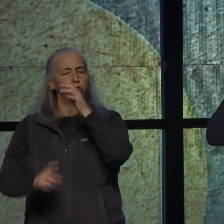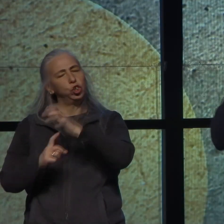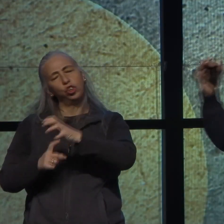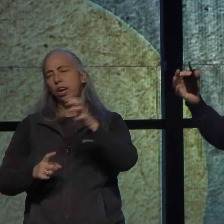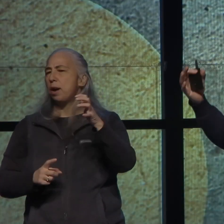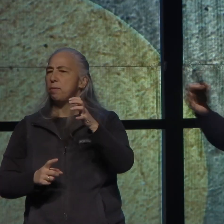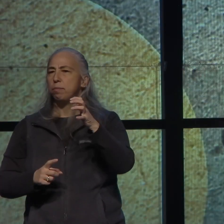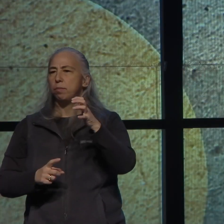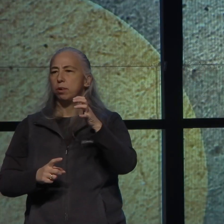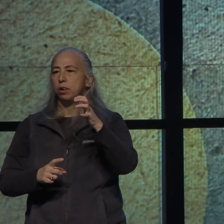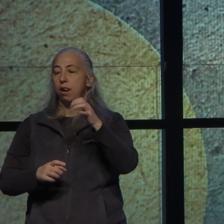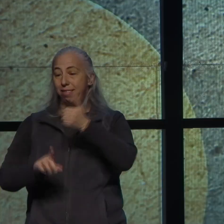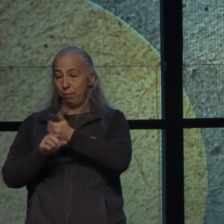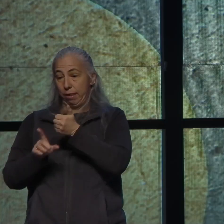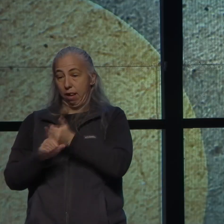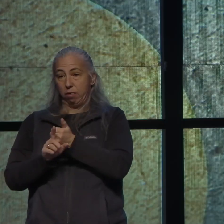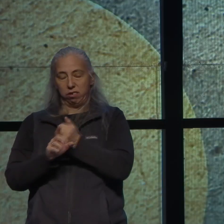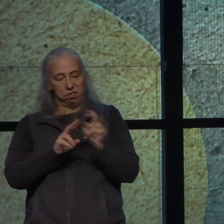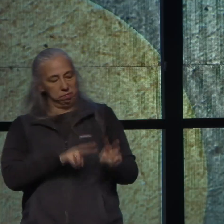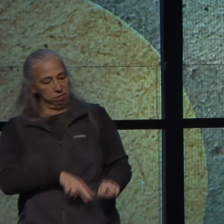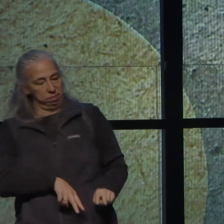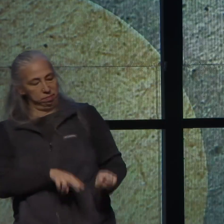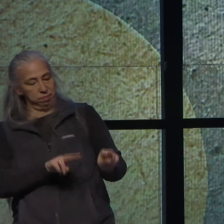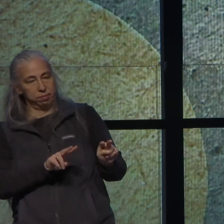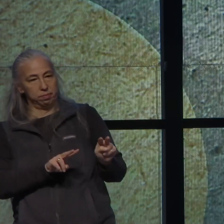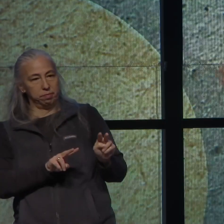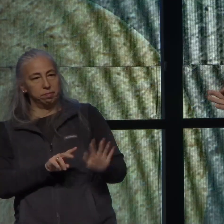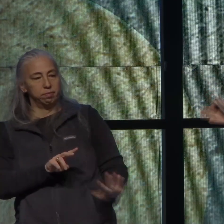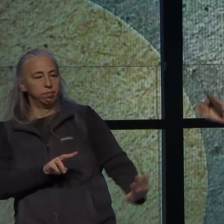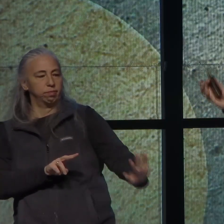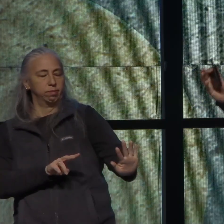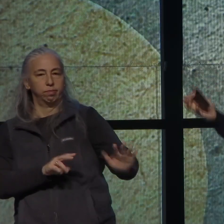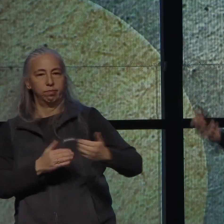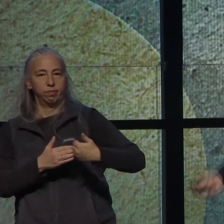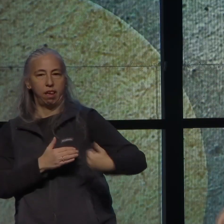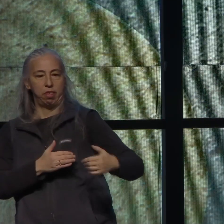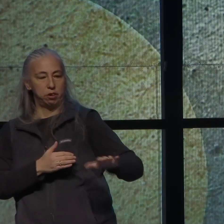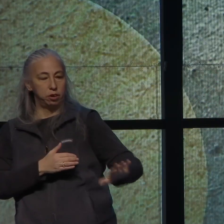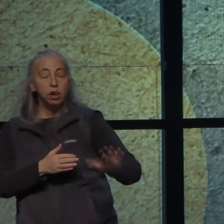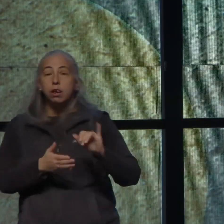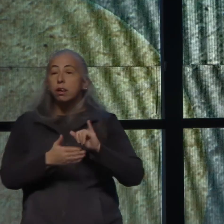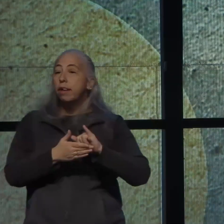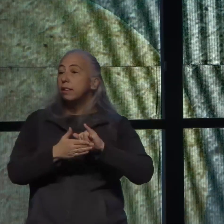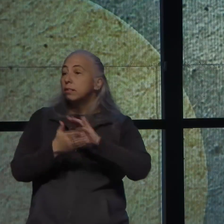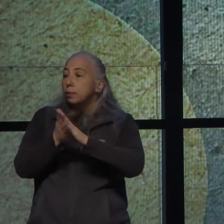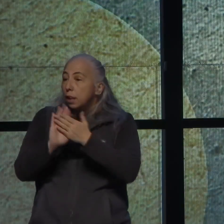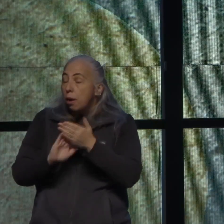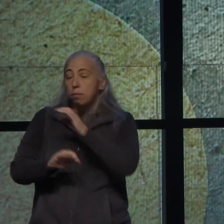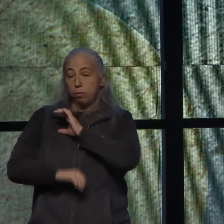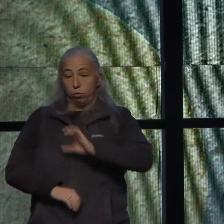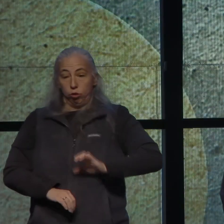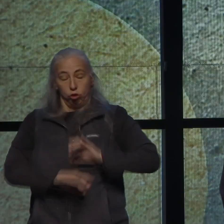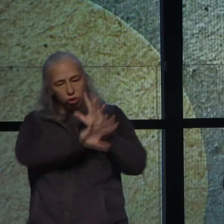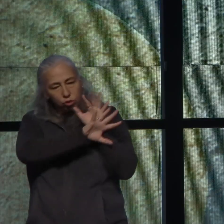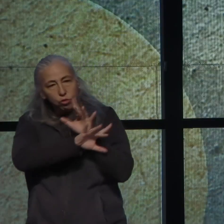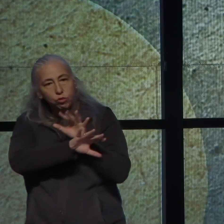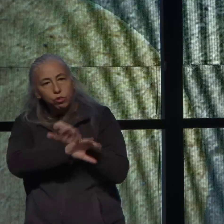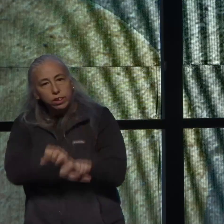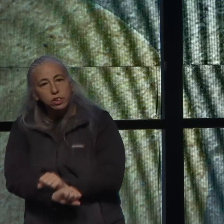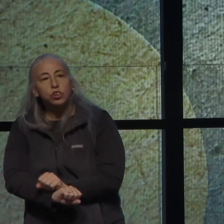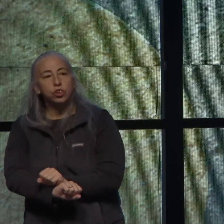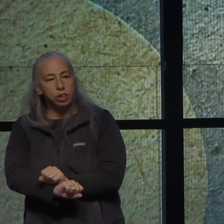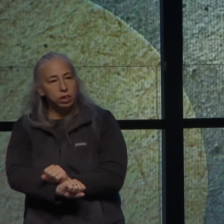It is a movement that has infiltrated and filtered into the Christian tradition, that is grounded in